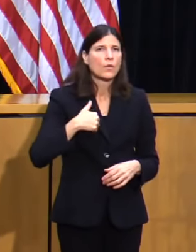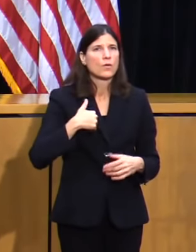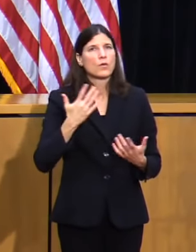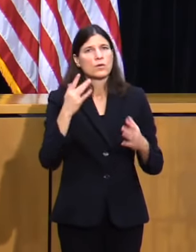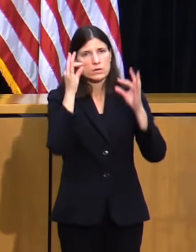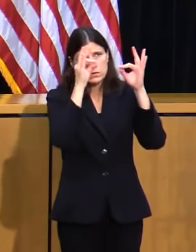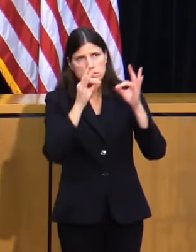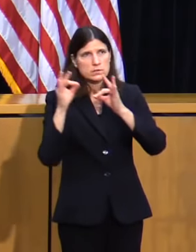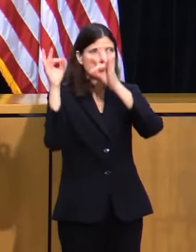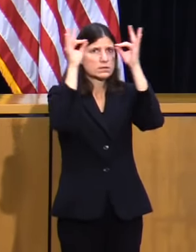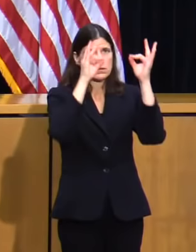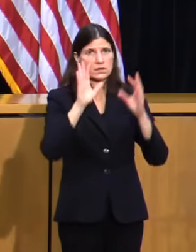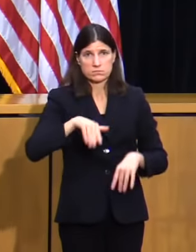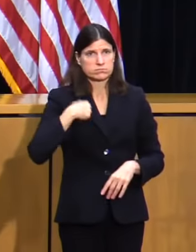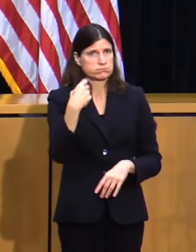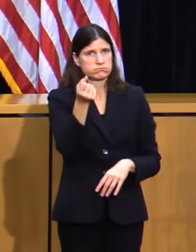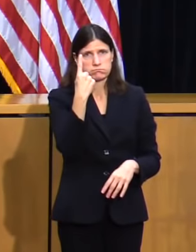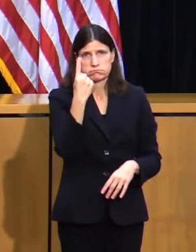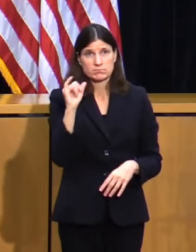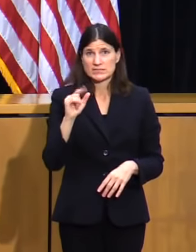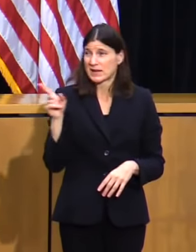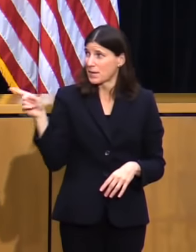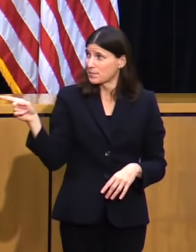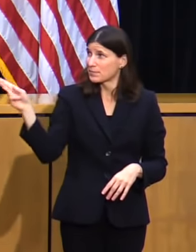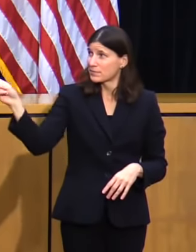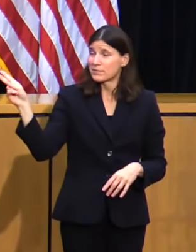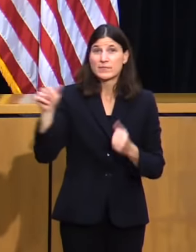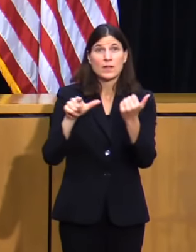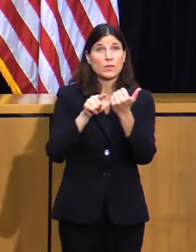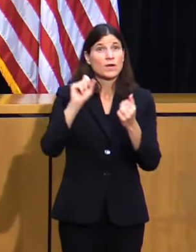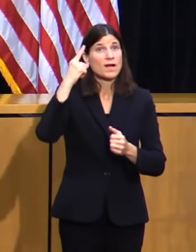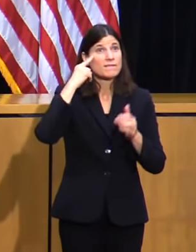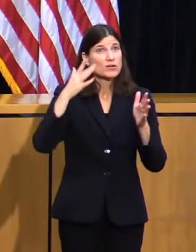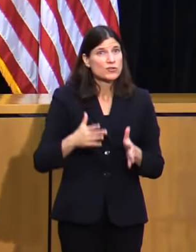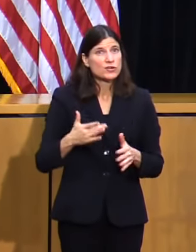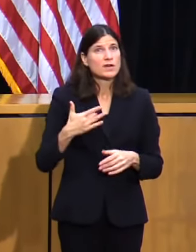shake our heads over how much time we continue to spend on this issue.